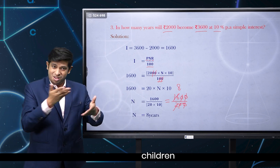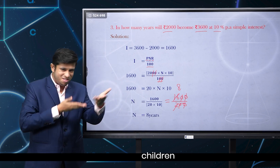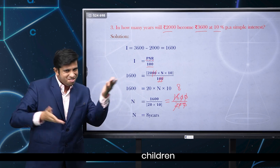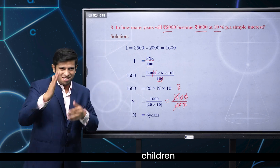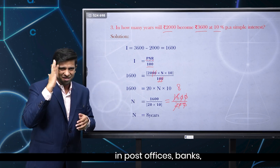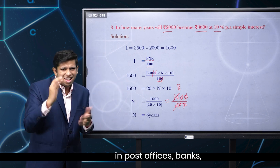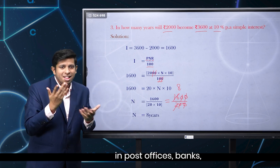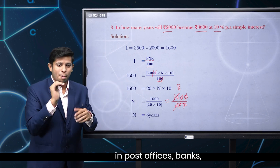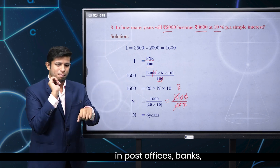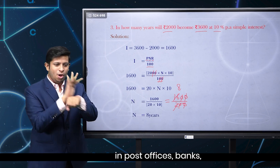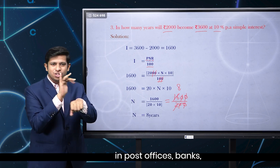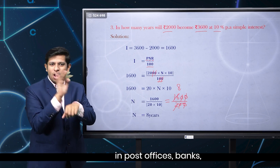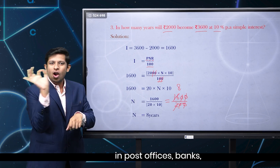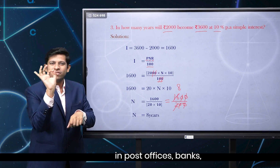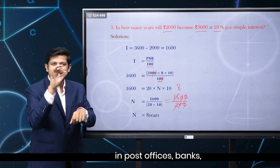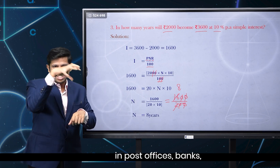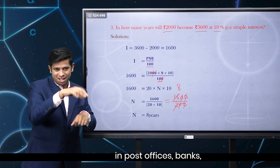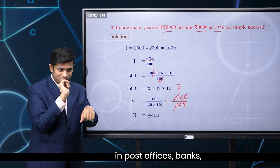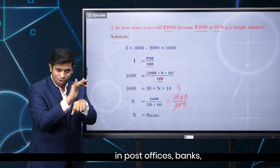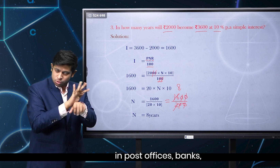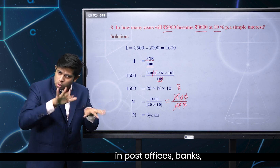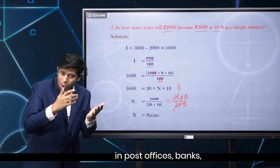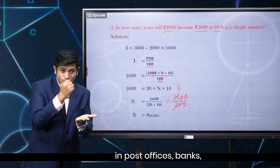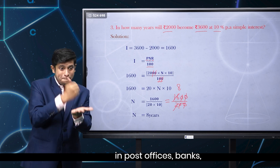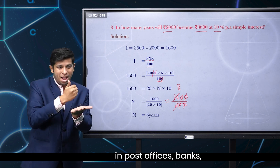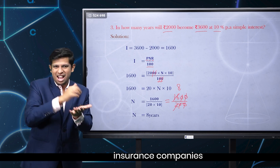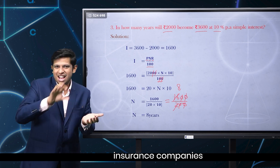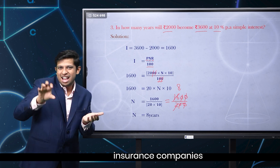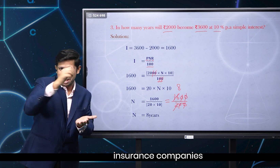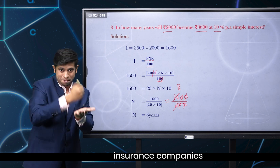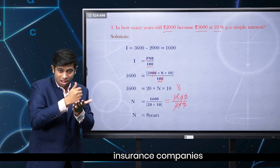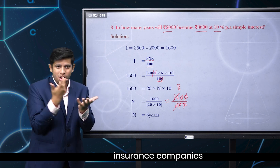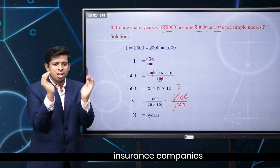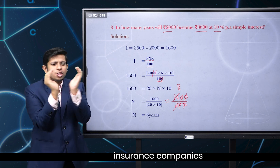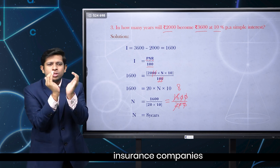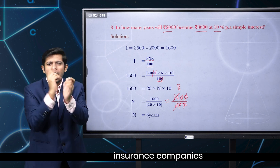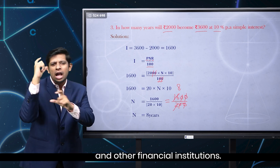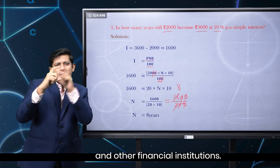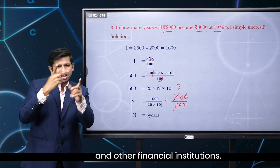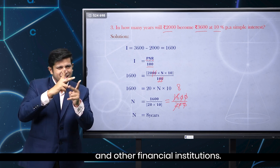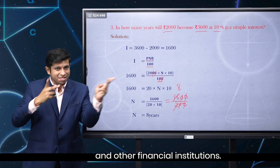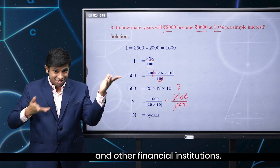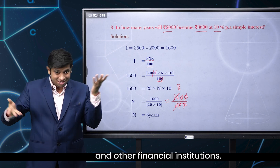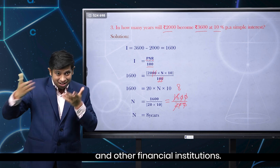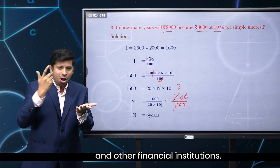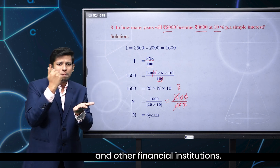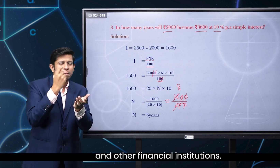Children, in post offices, banks, insurance companies and other financial